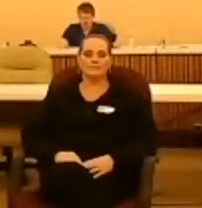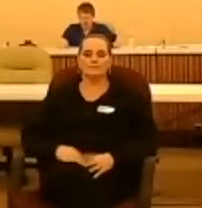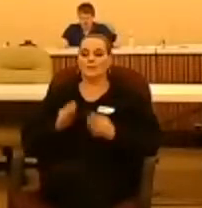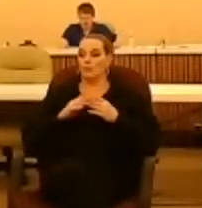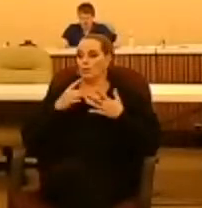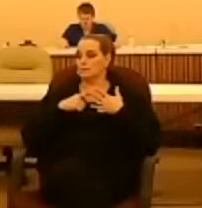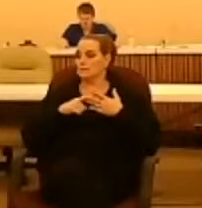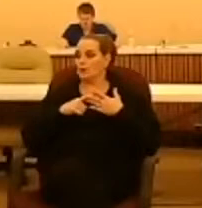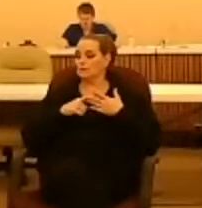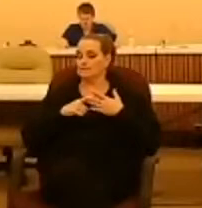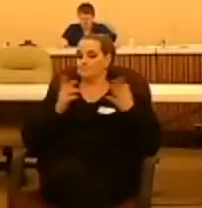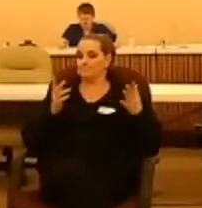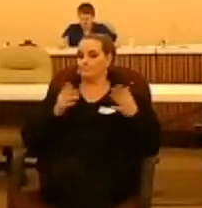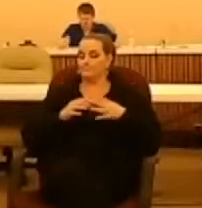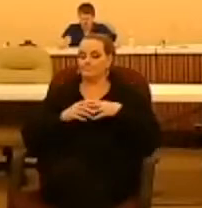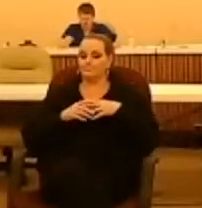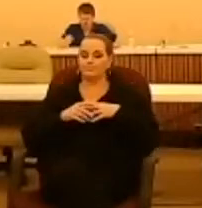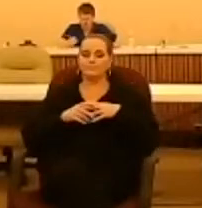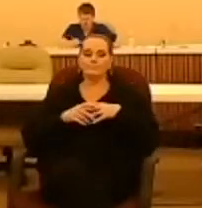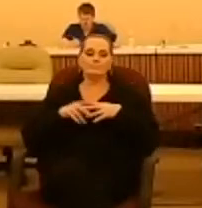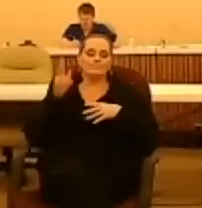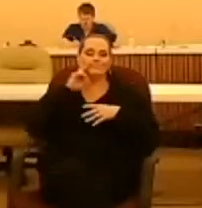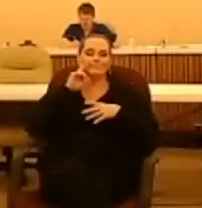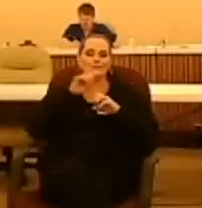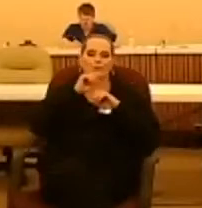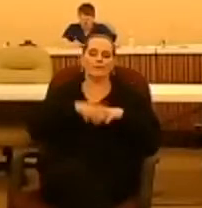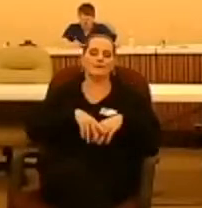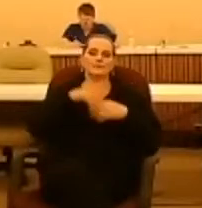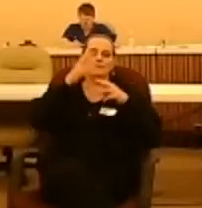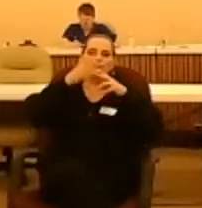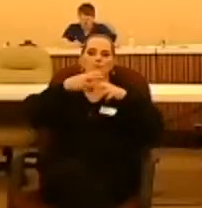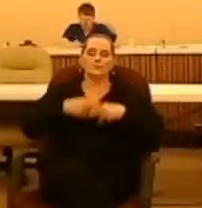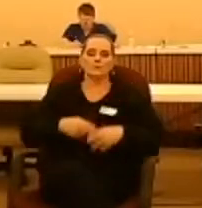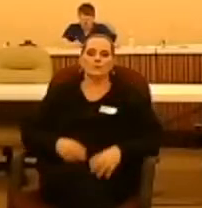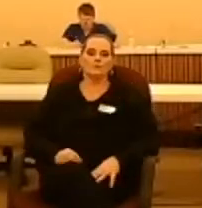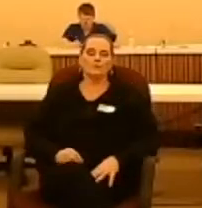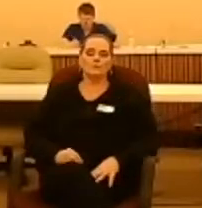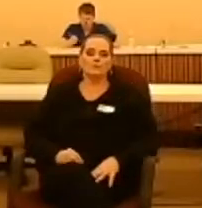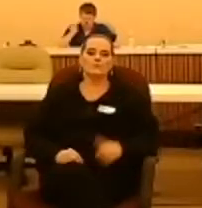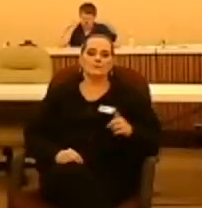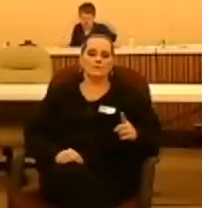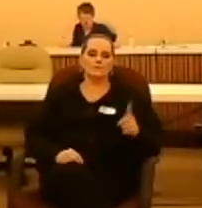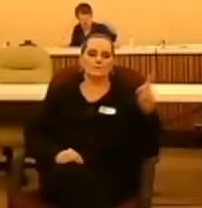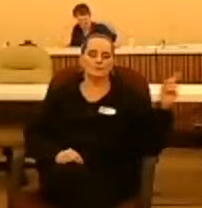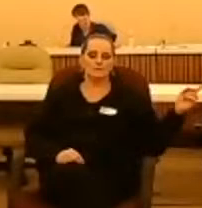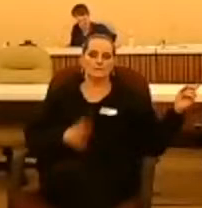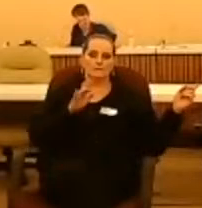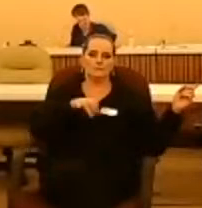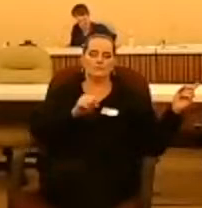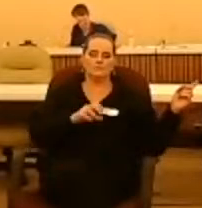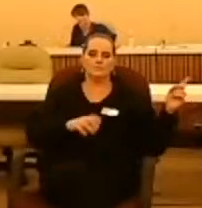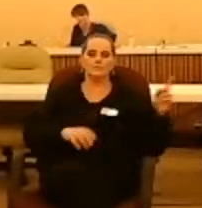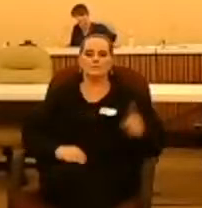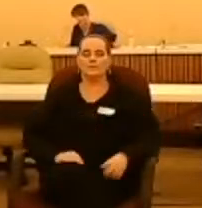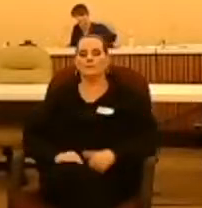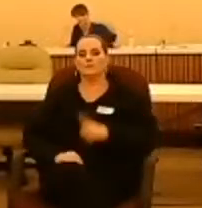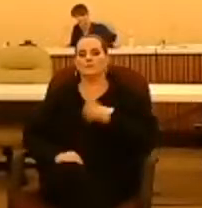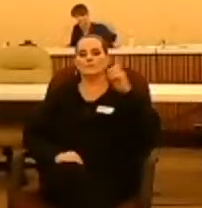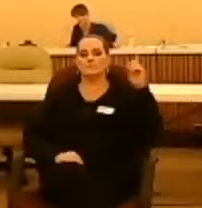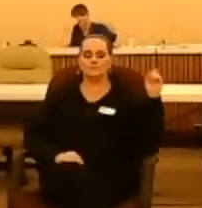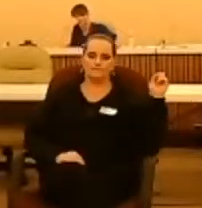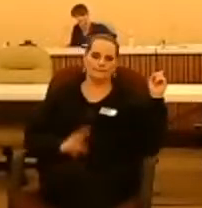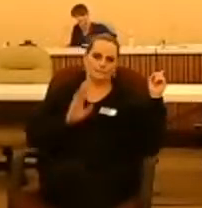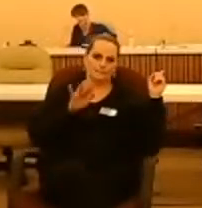discussion? Hearing none, please call the roll. Councilmember Barley? Aye.